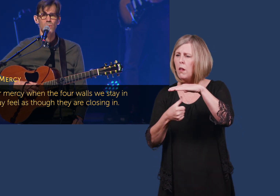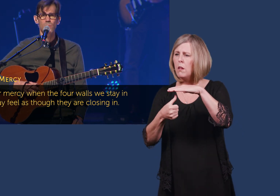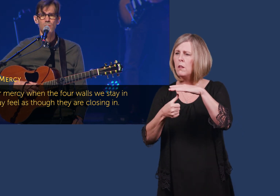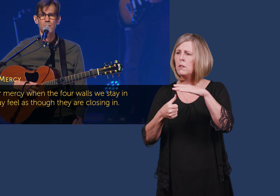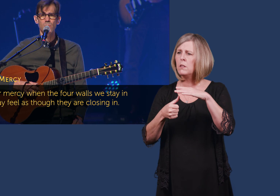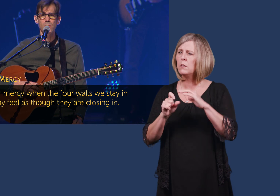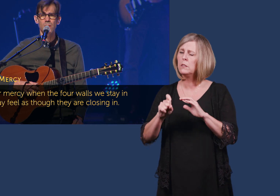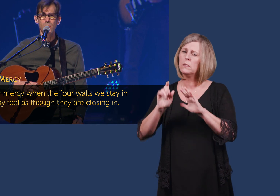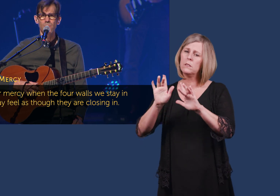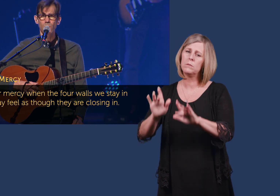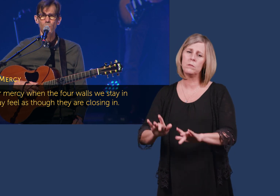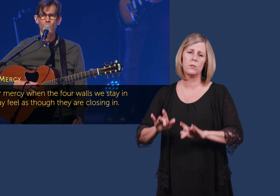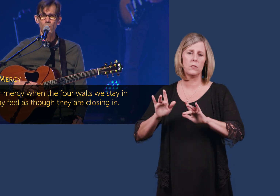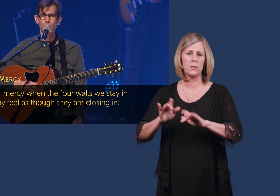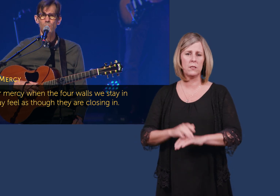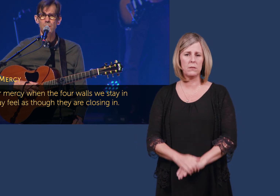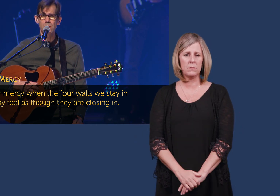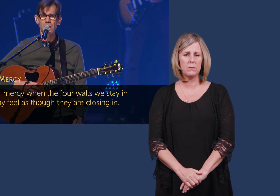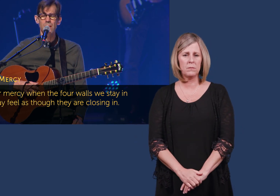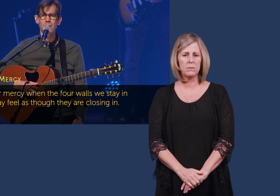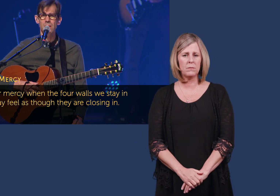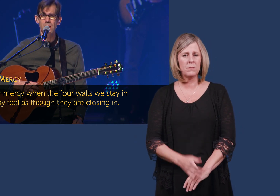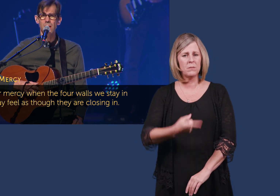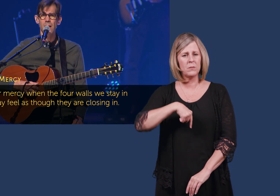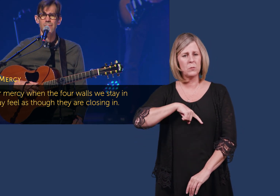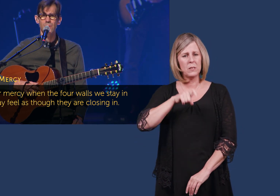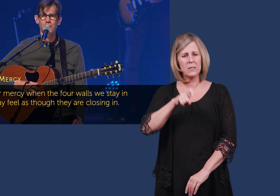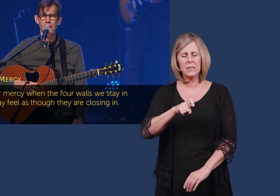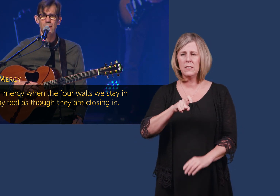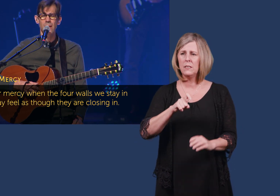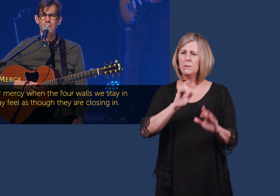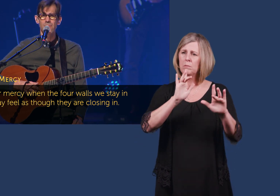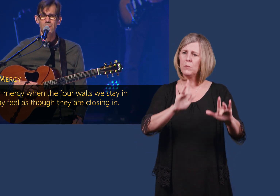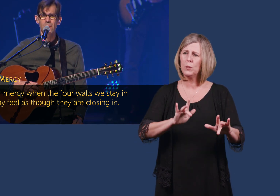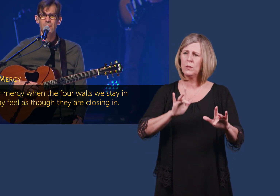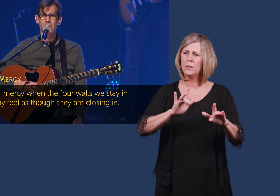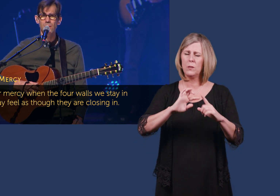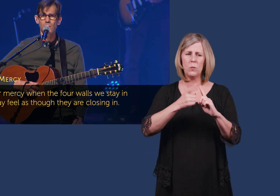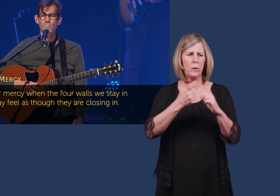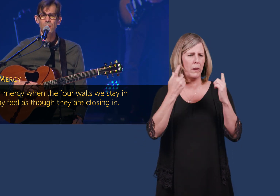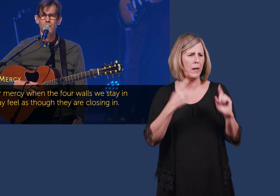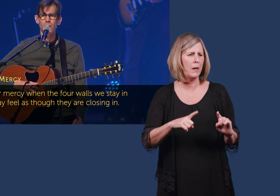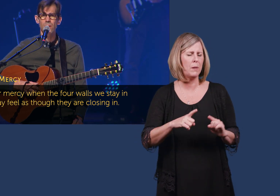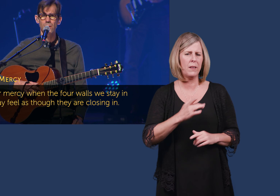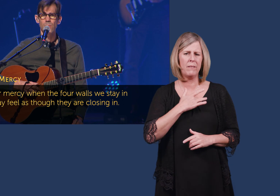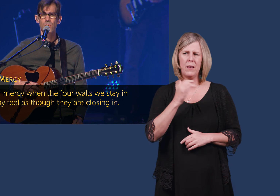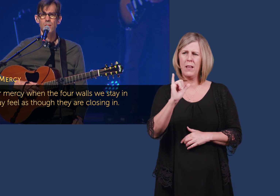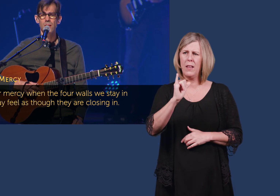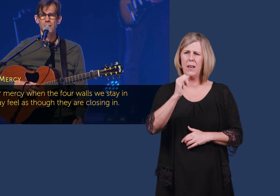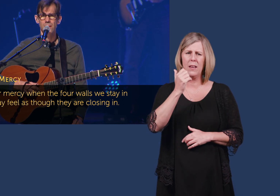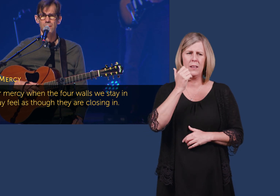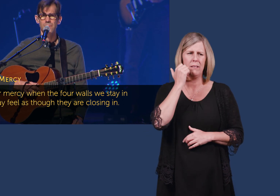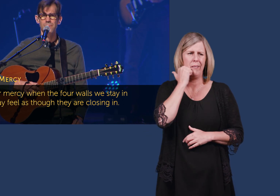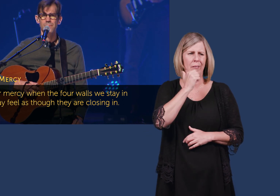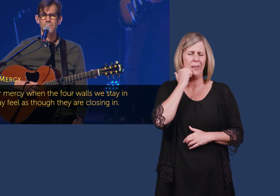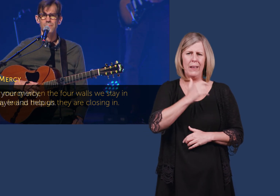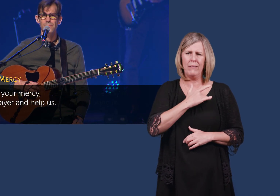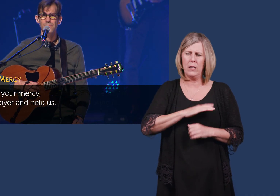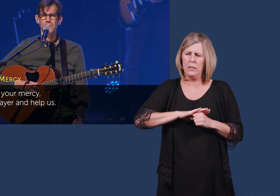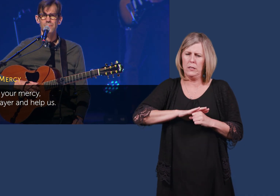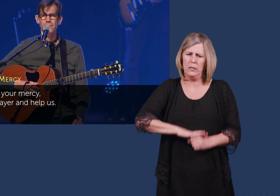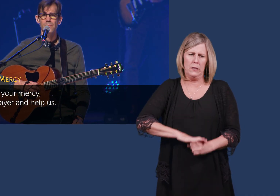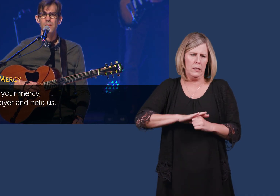We need your mercy when the four walls we stay in day after day feel as though they are closing in.